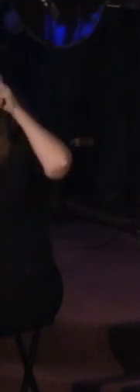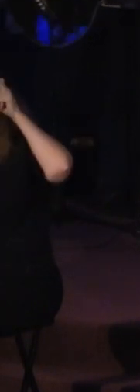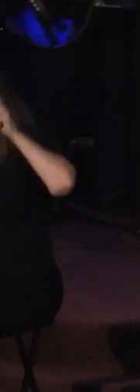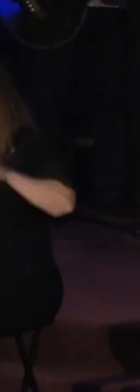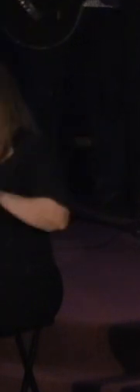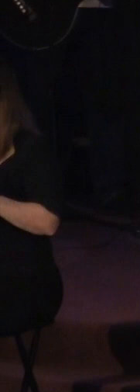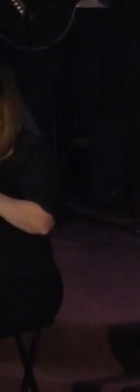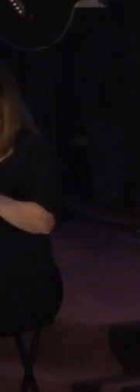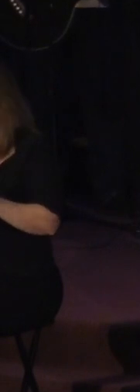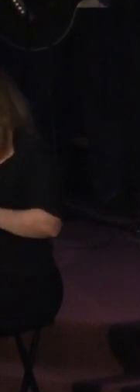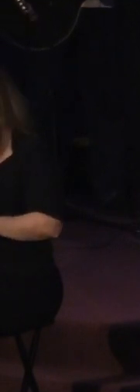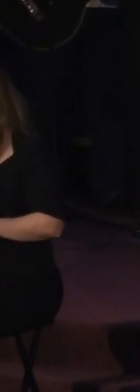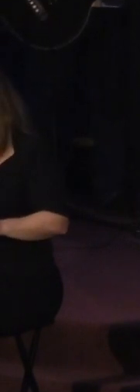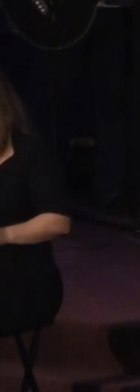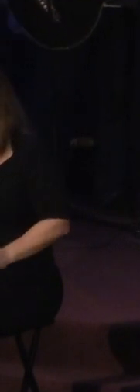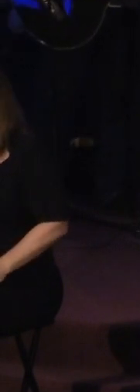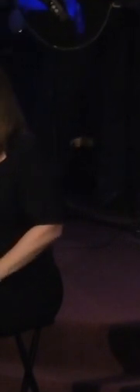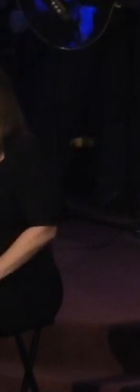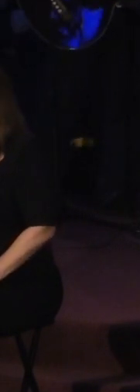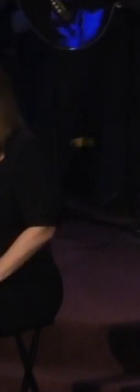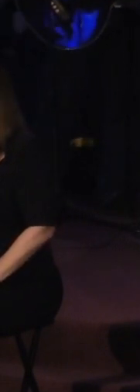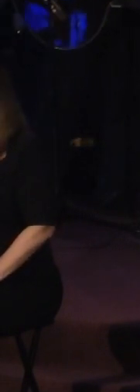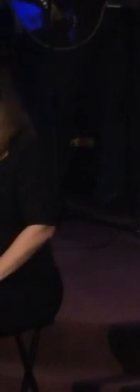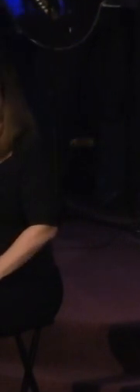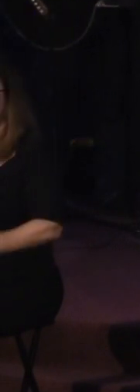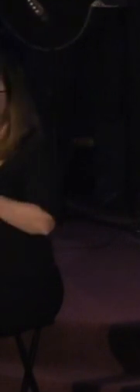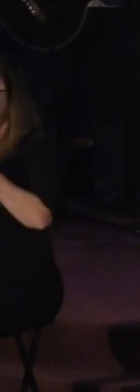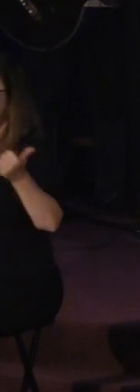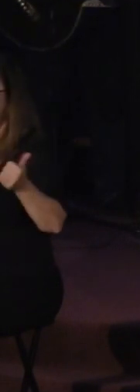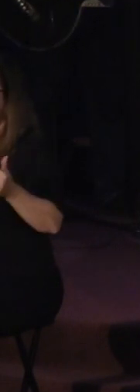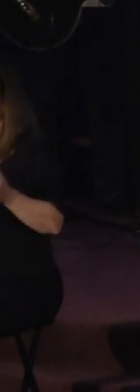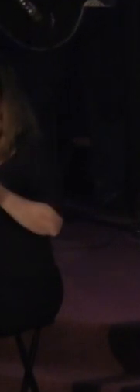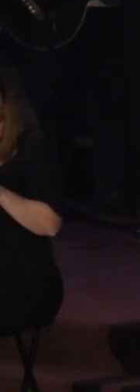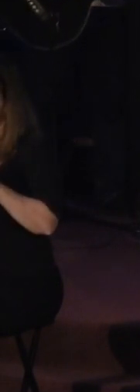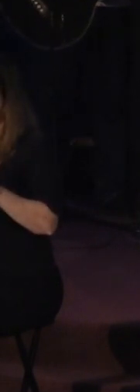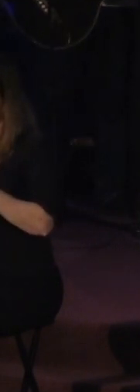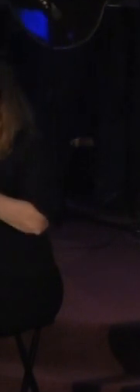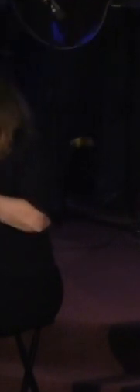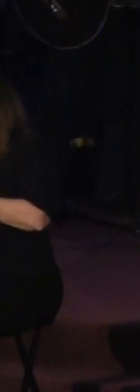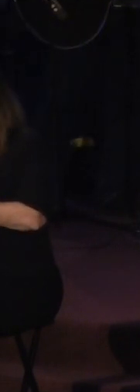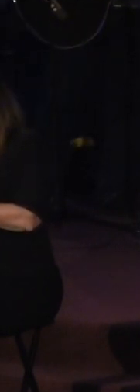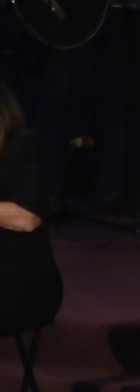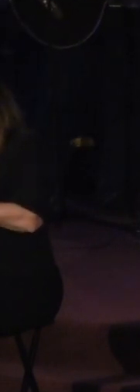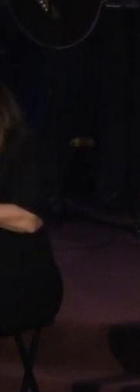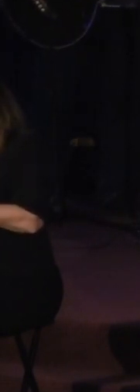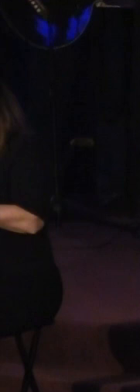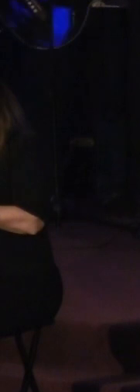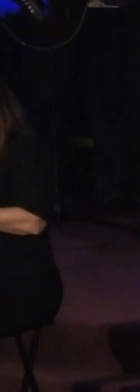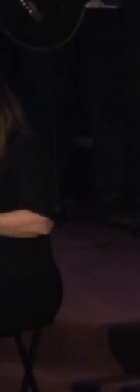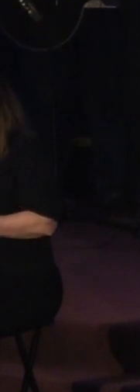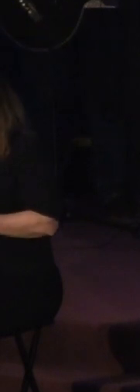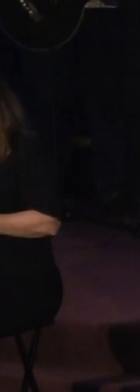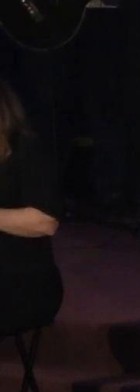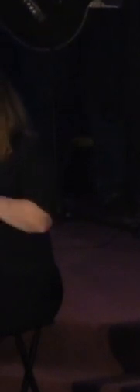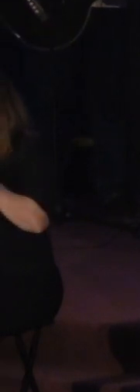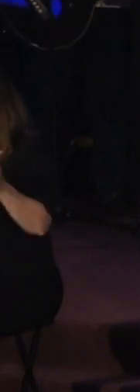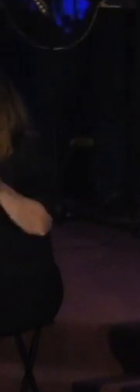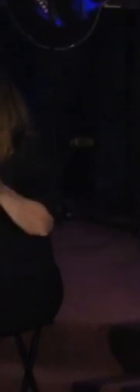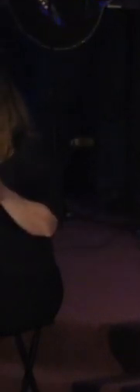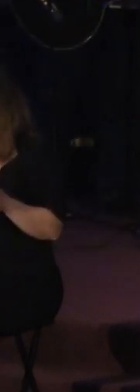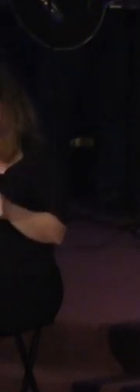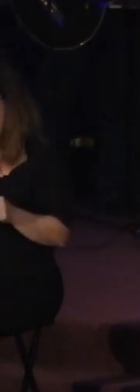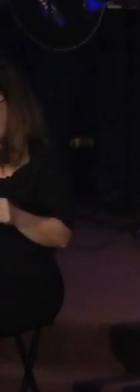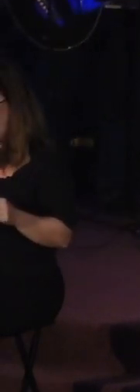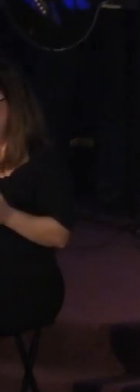from the Word of God. And you need to separate lies from truth. Amen? You need to know the difference between a lie and